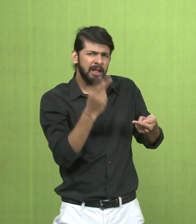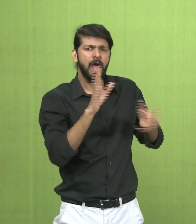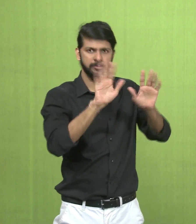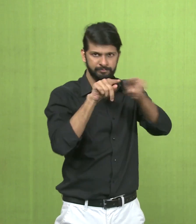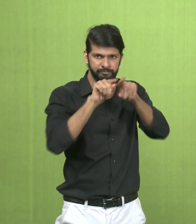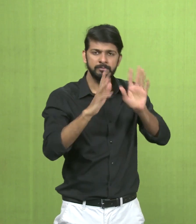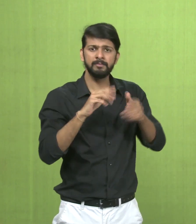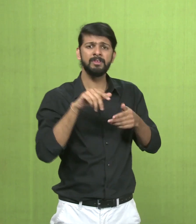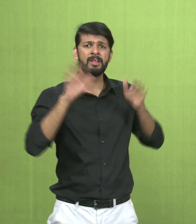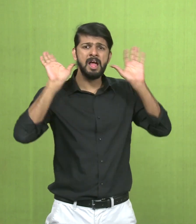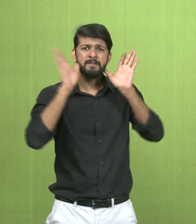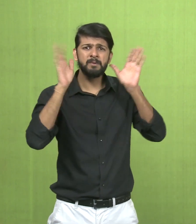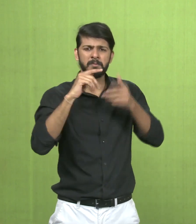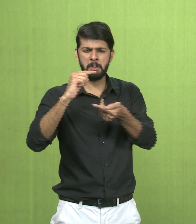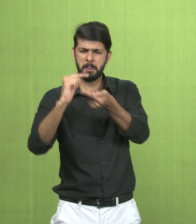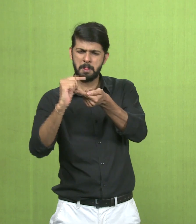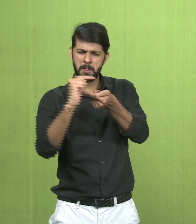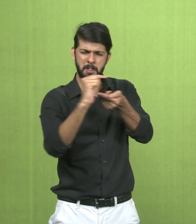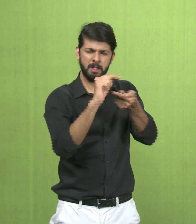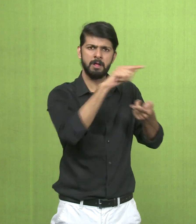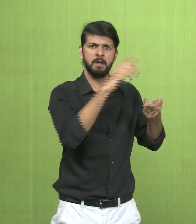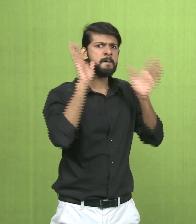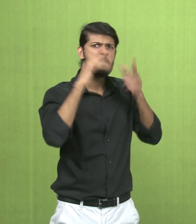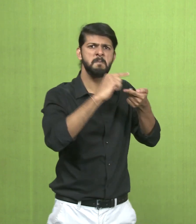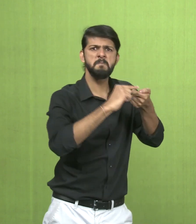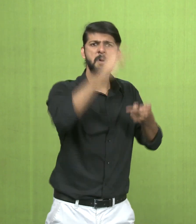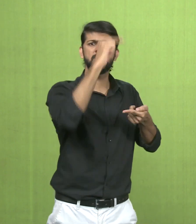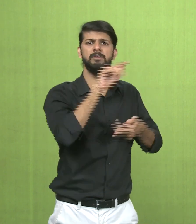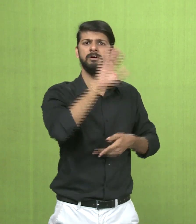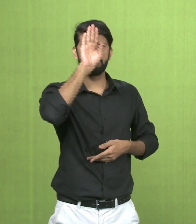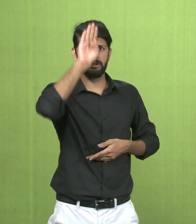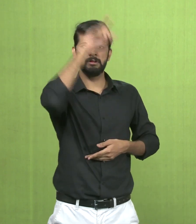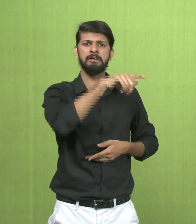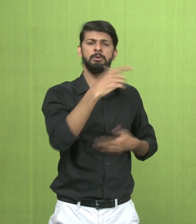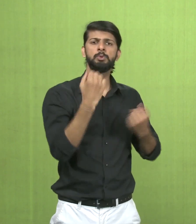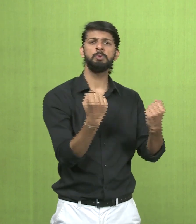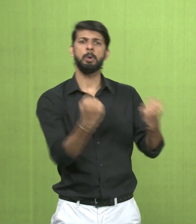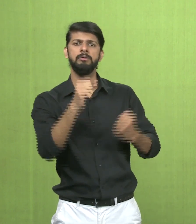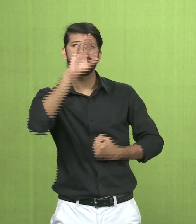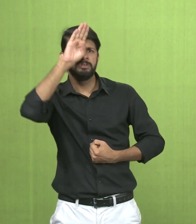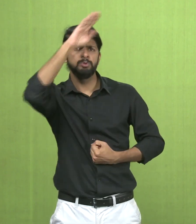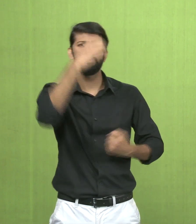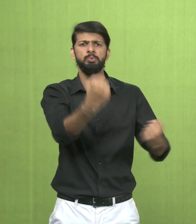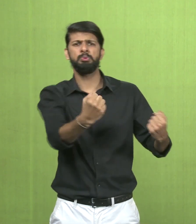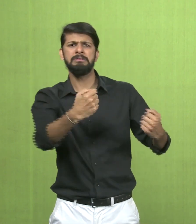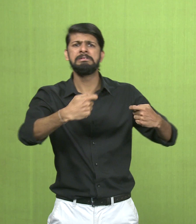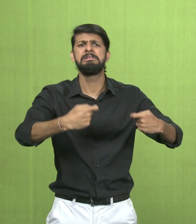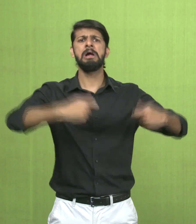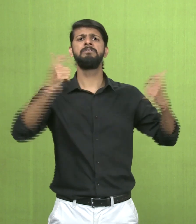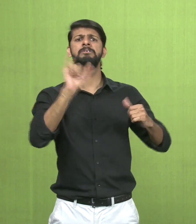In this painting, you would see that the rest of the group is smaller as compared to the royal elephant and the emperor, who are depicted